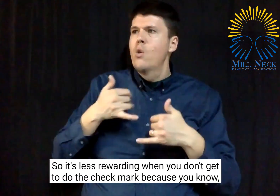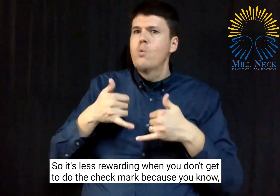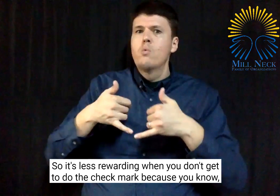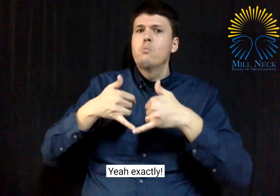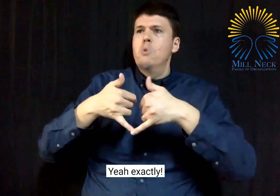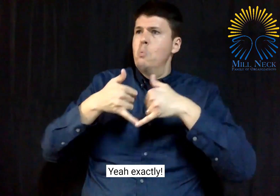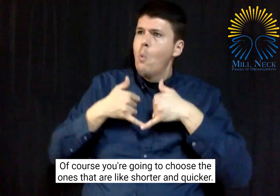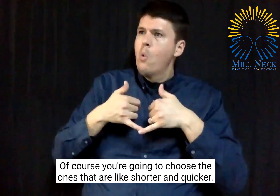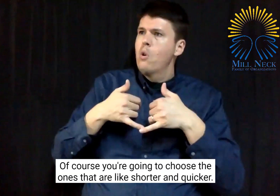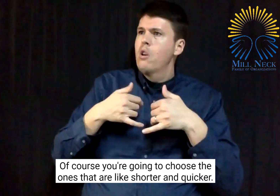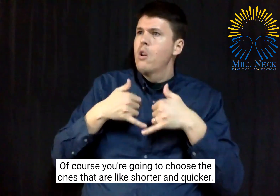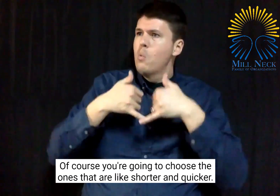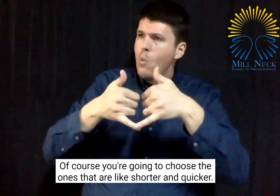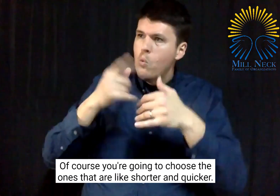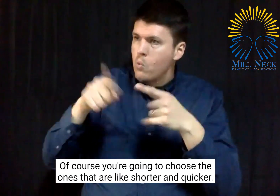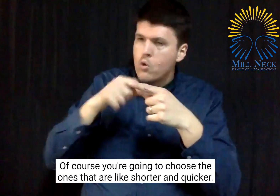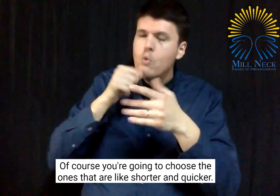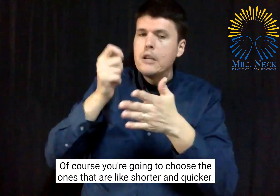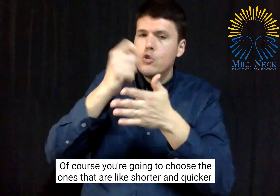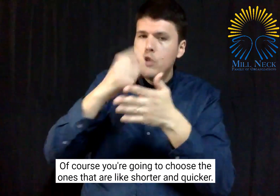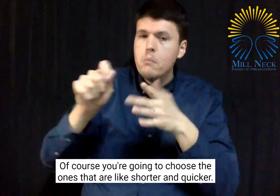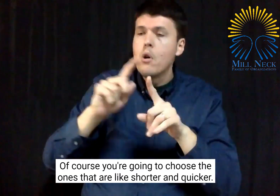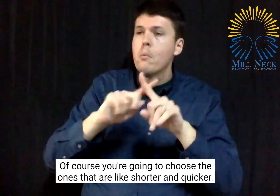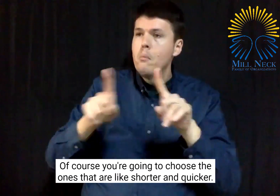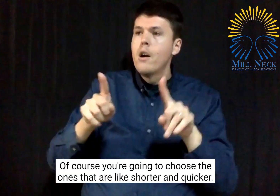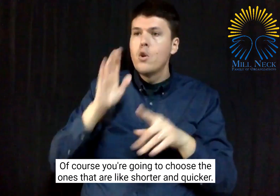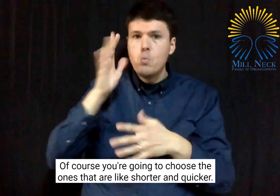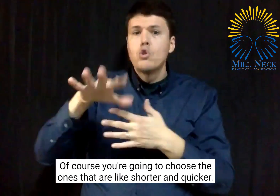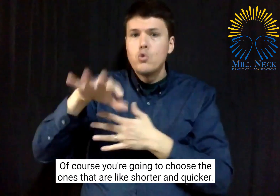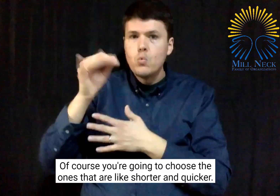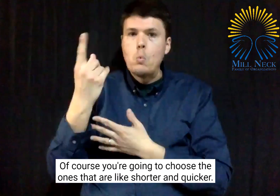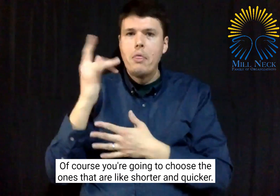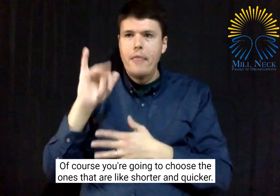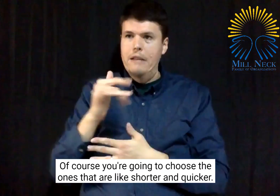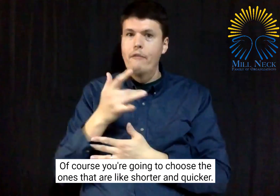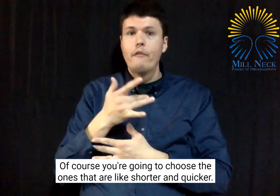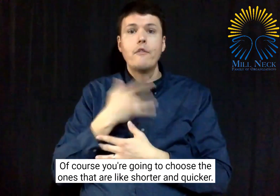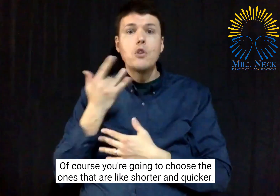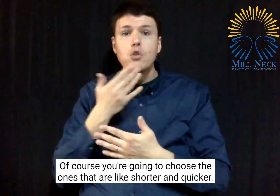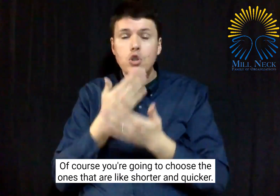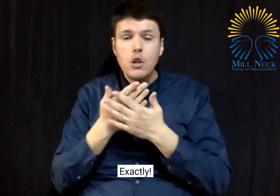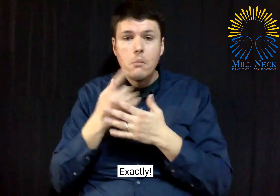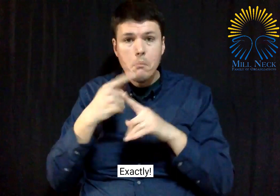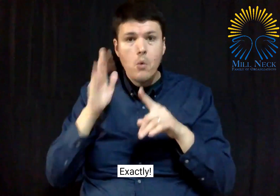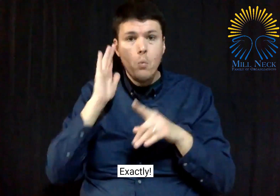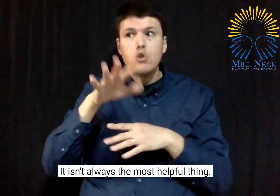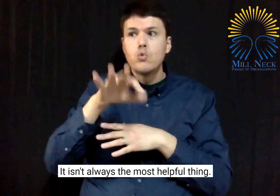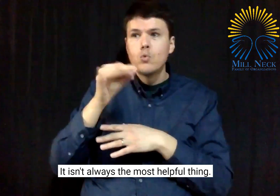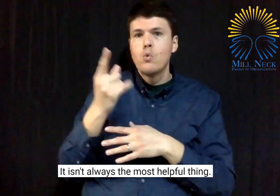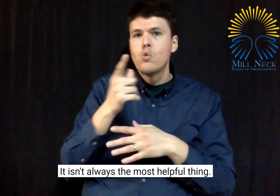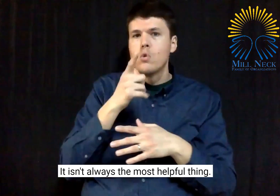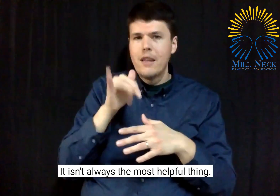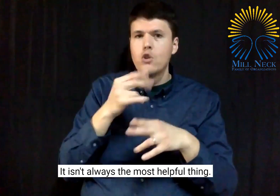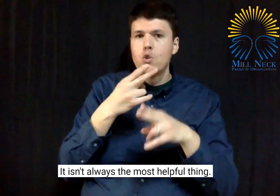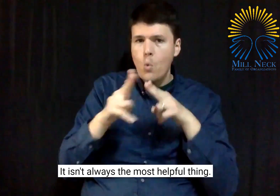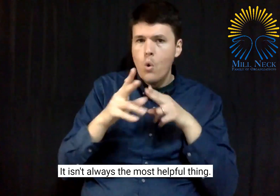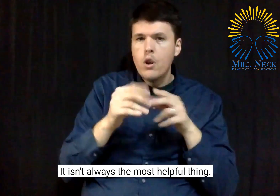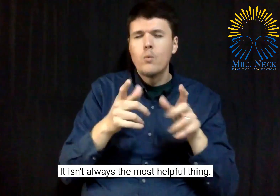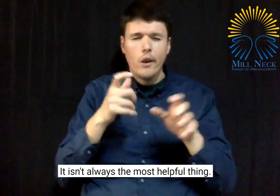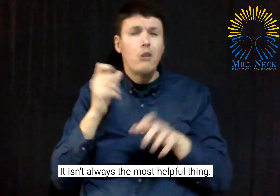mark because it's going to, of course, you're going to choose the ones that are shorter and quicker. Exactly. Which is, I think, always the most helpful